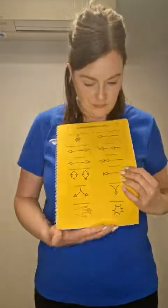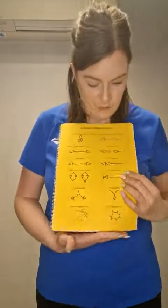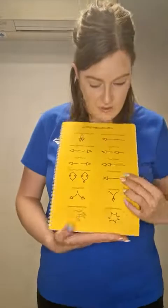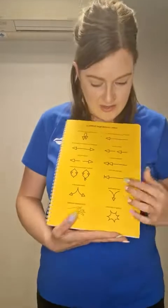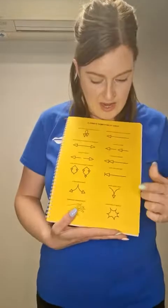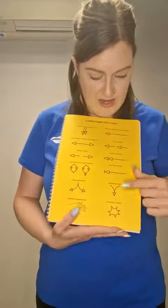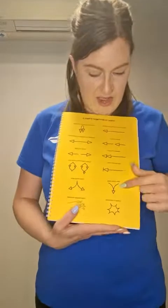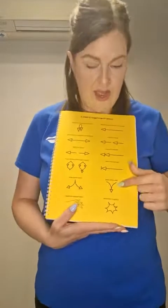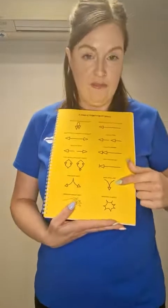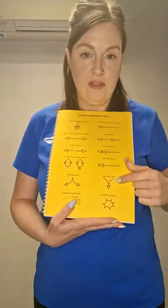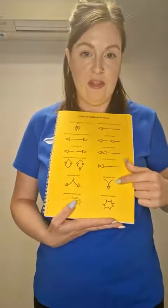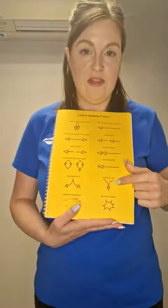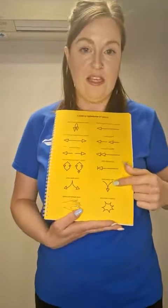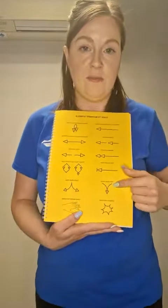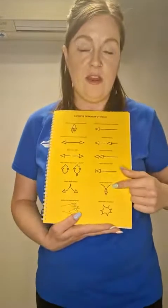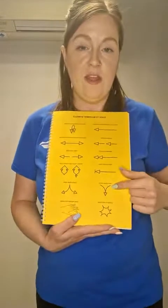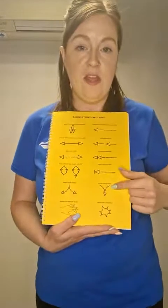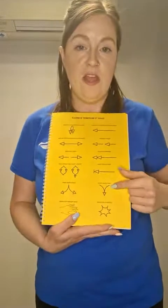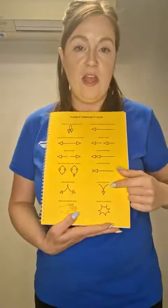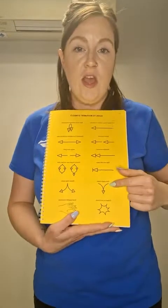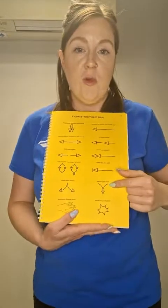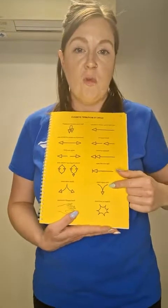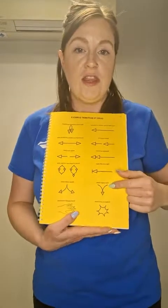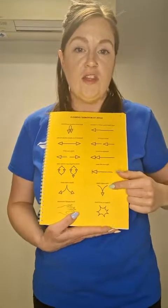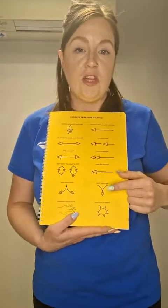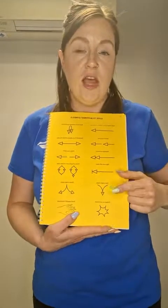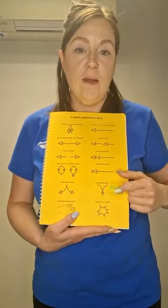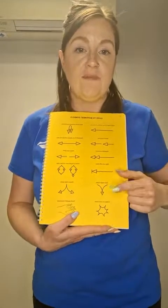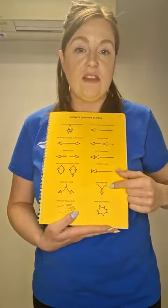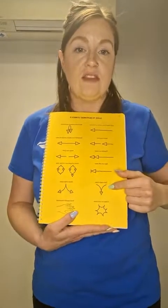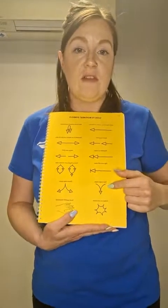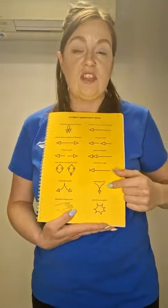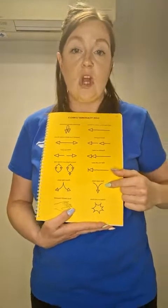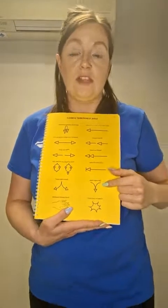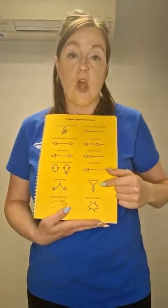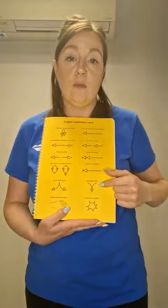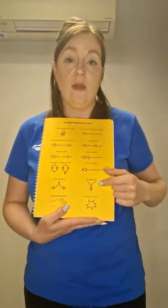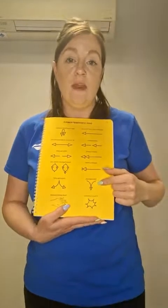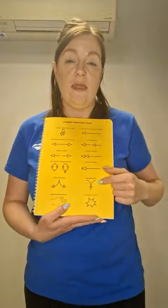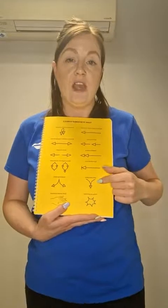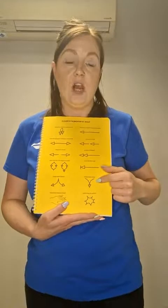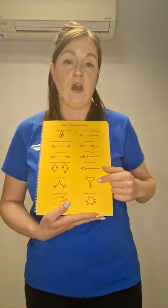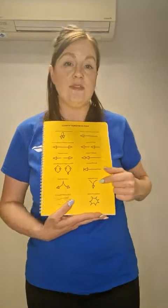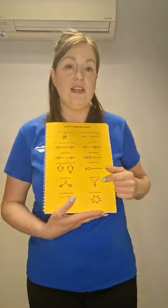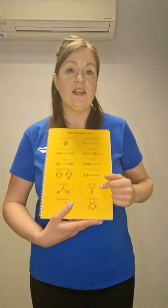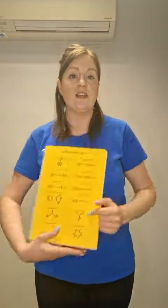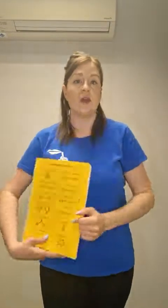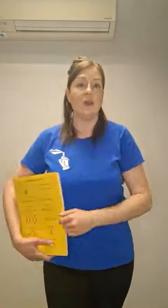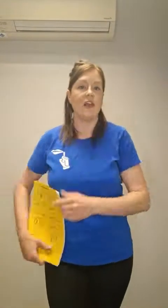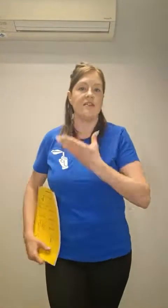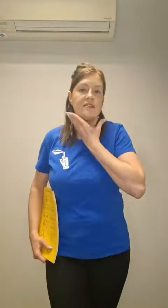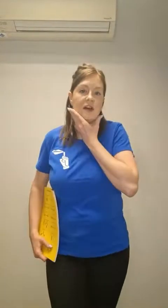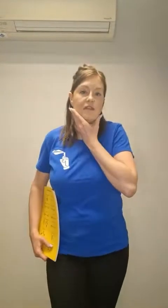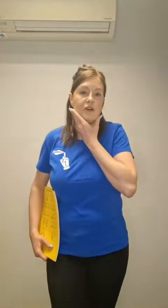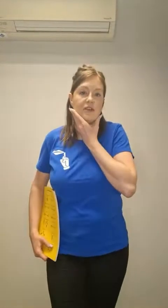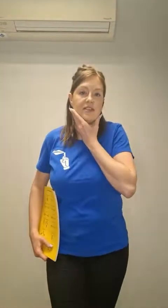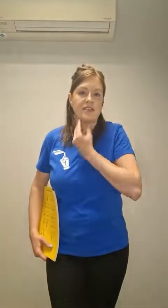We then have this one, which is a sign that starts open and then closes. So like in the sign for